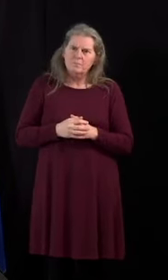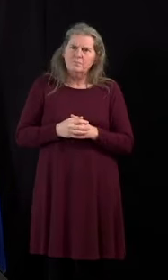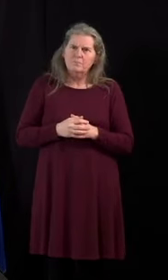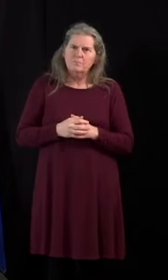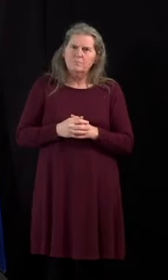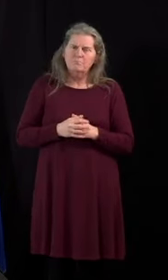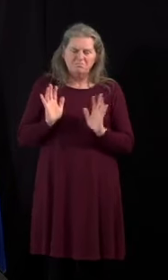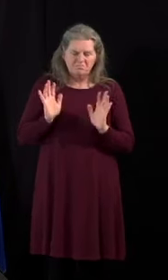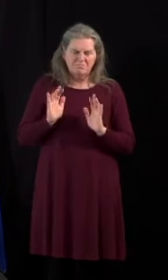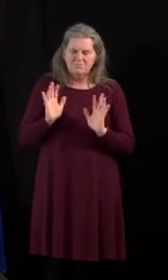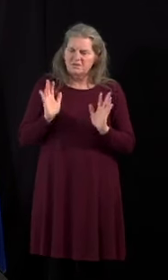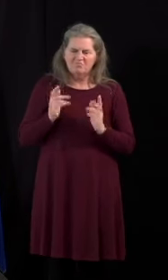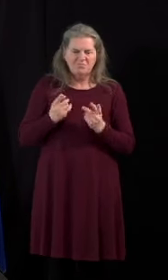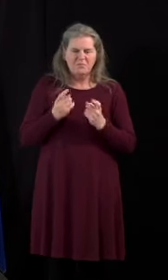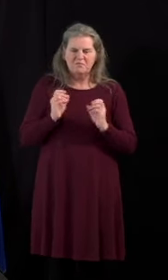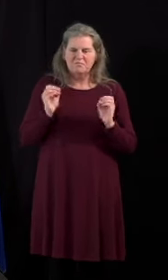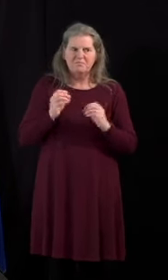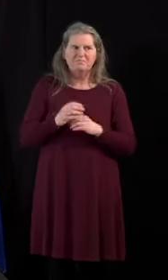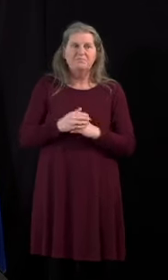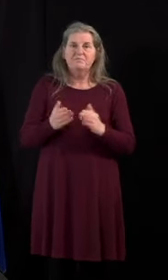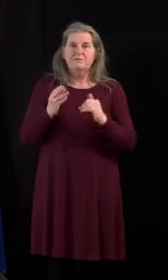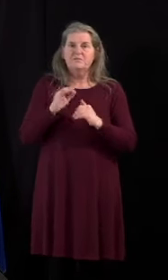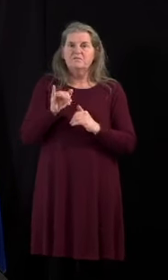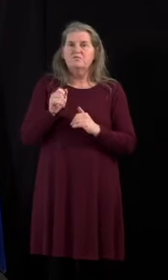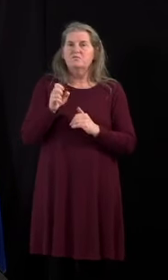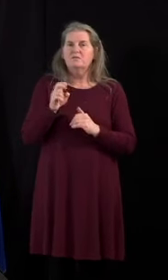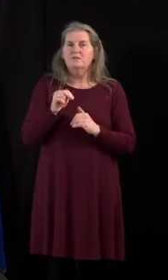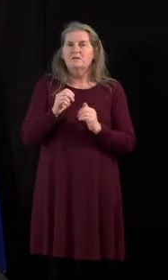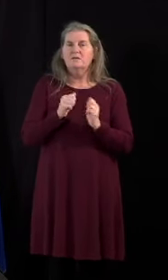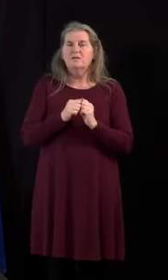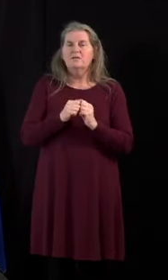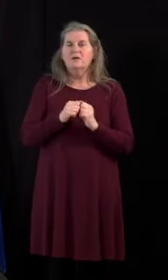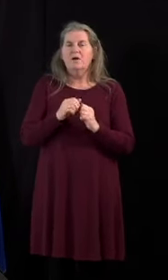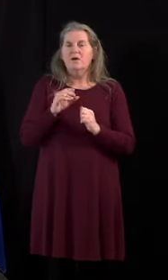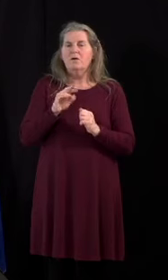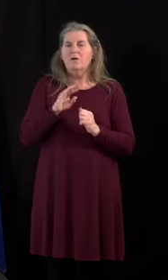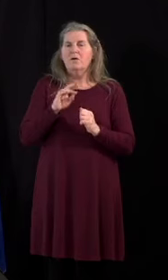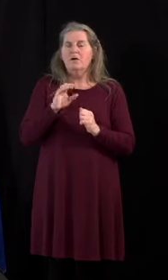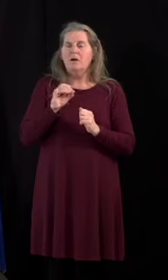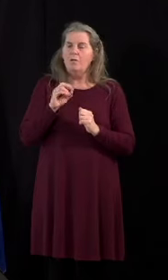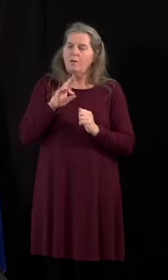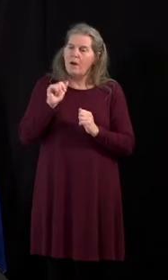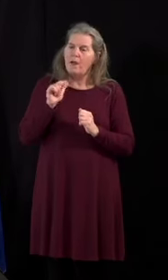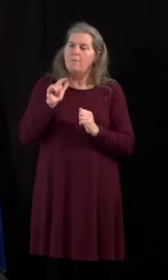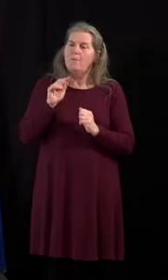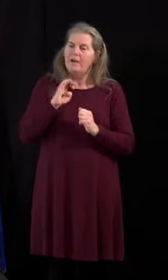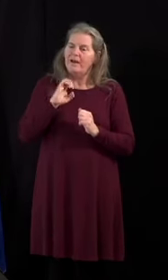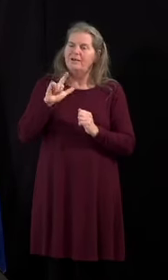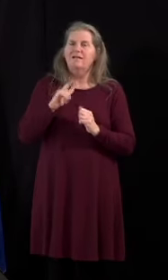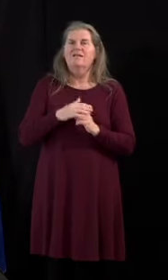It's okay. Thank you. And Julien with Aurore Boreal.